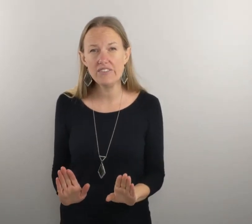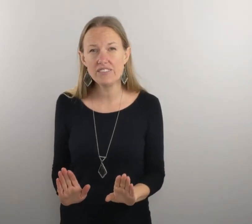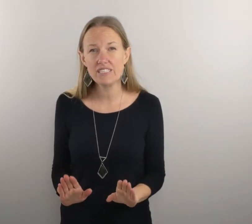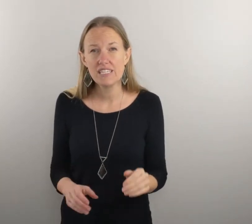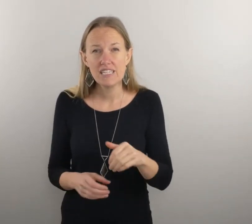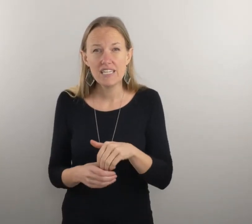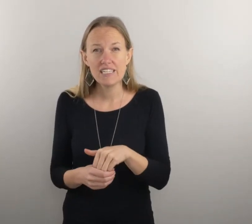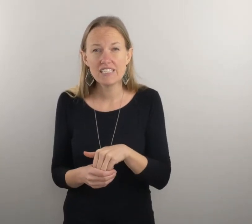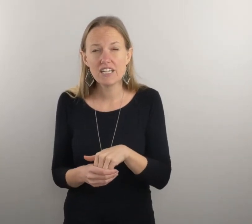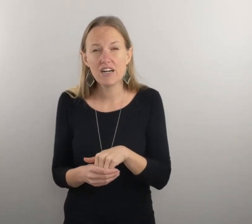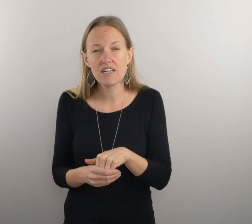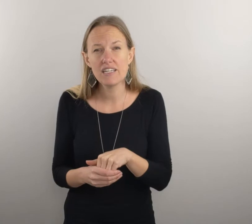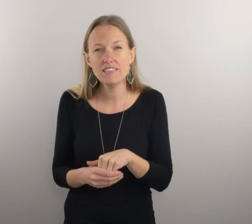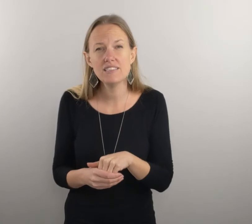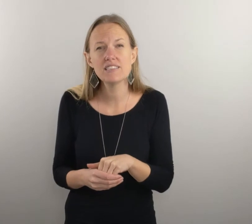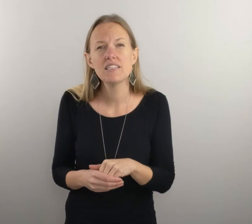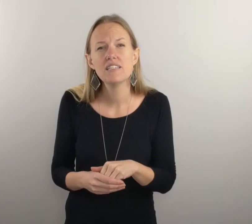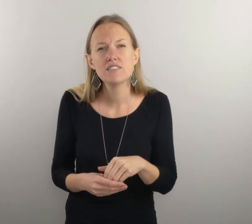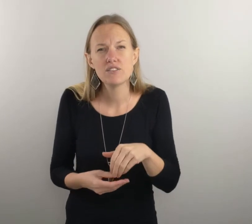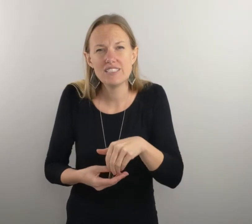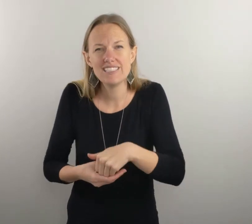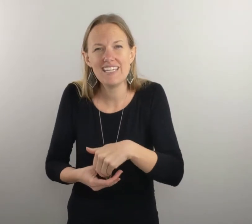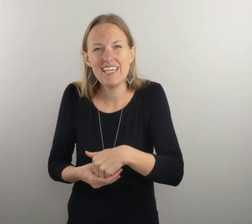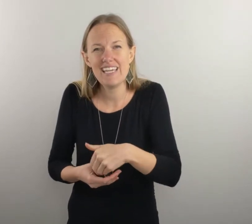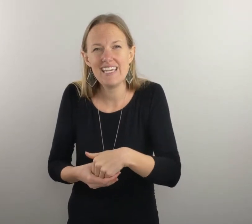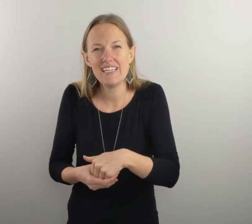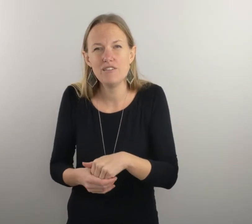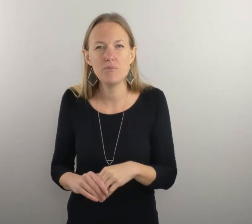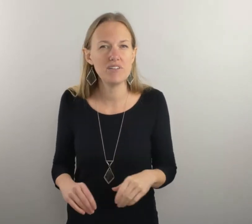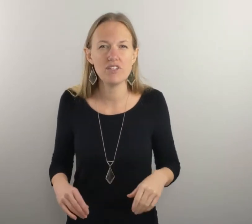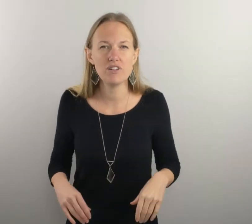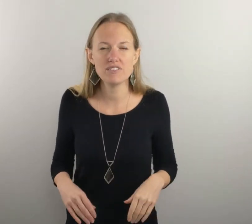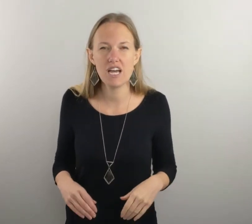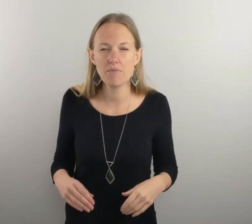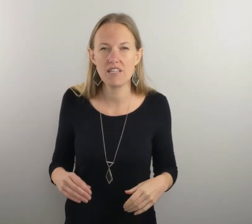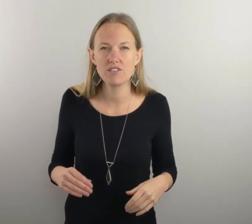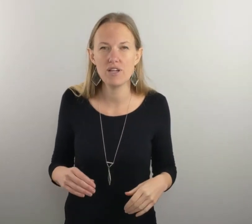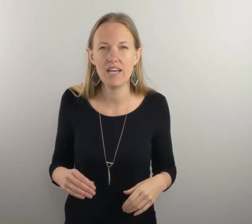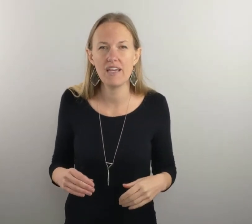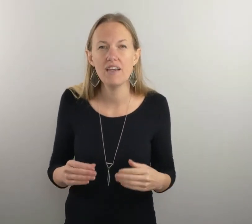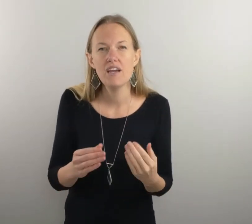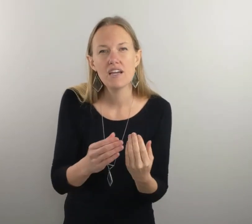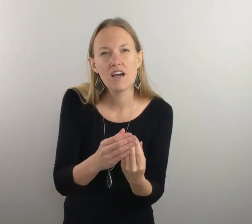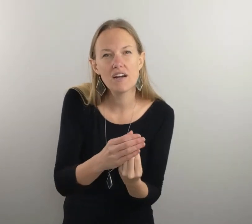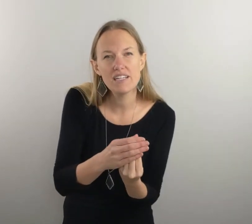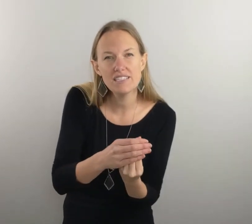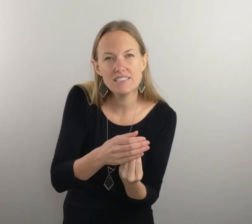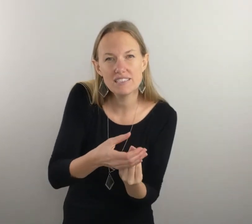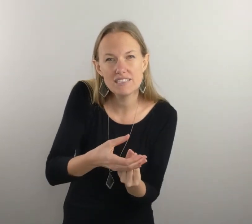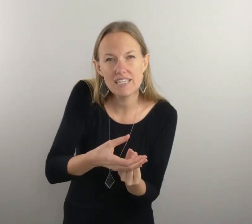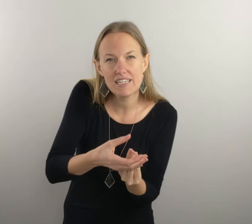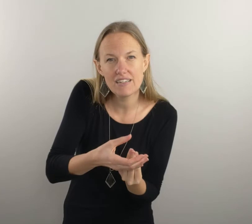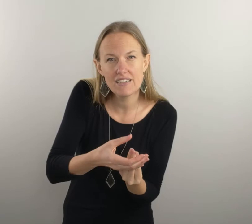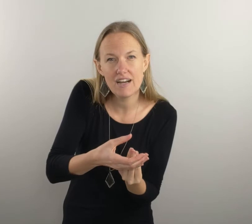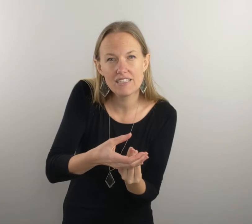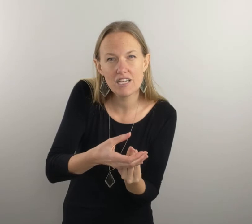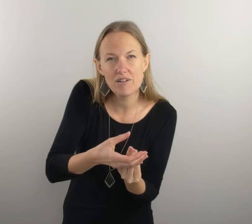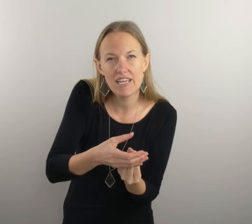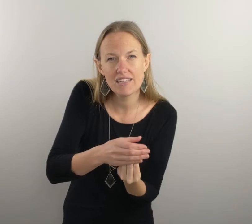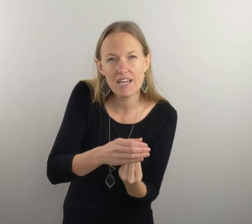graves into gardens. So this is in, but if you don't have time, that's okay. Gardens, you take your non-dominant hand, kind of